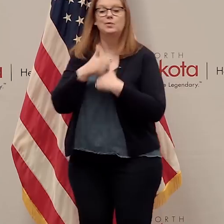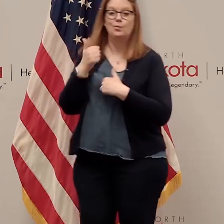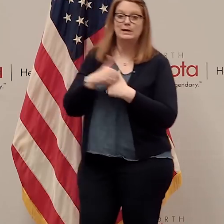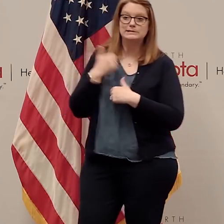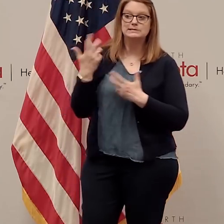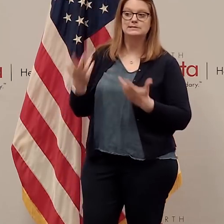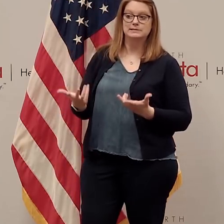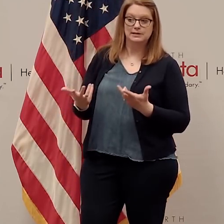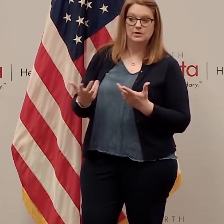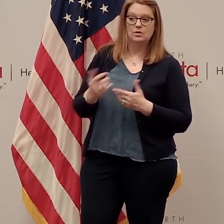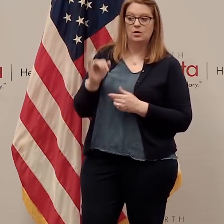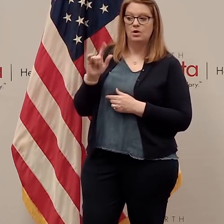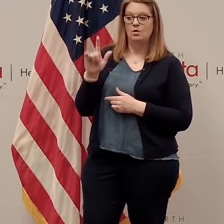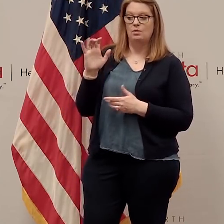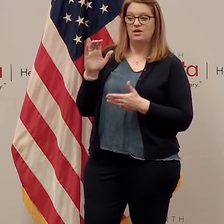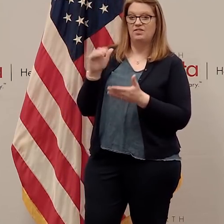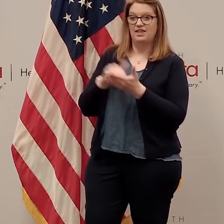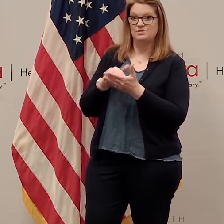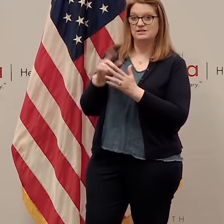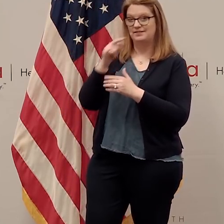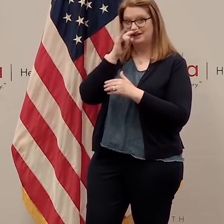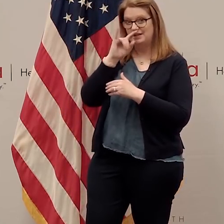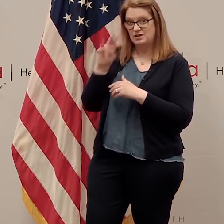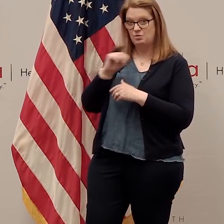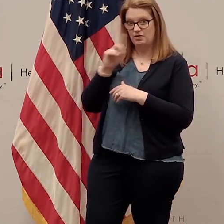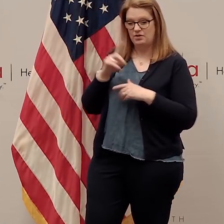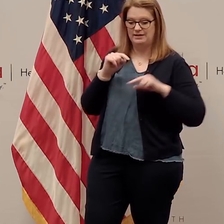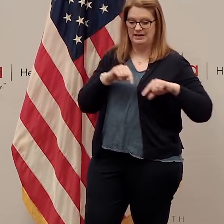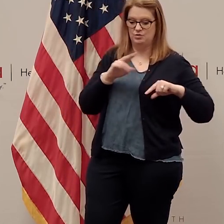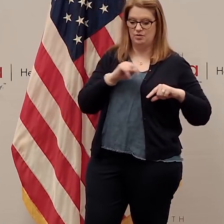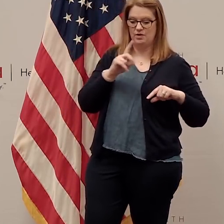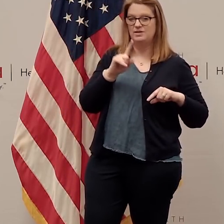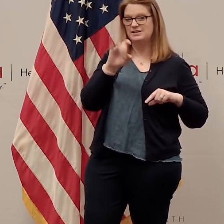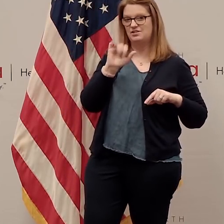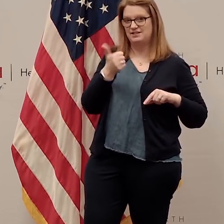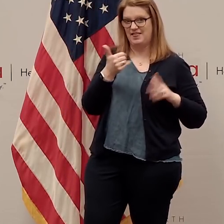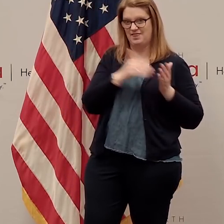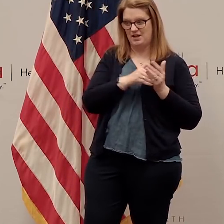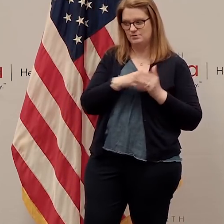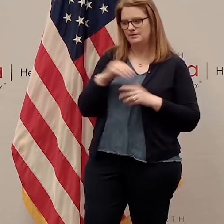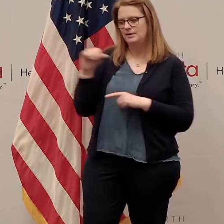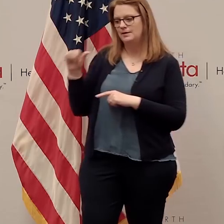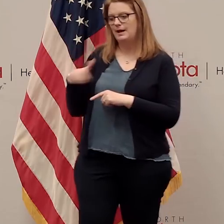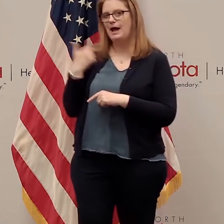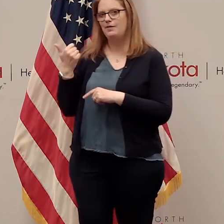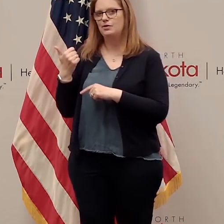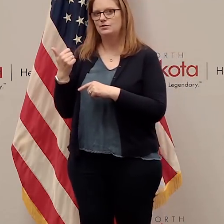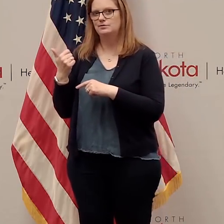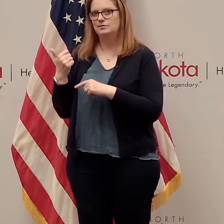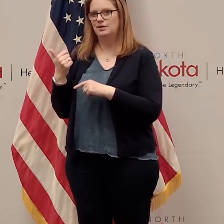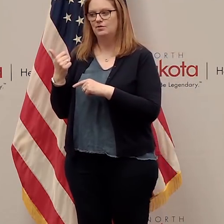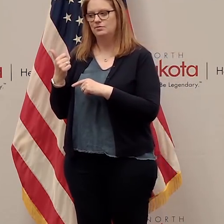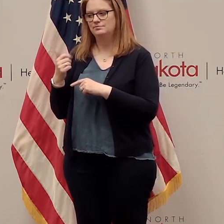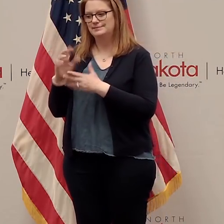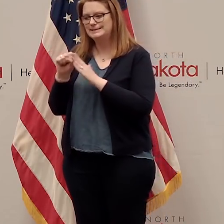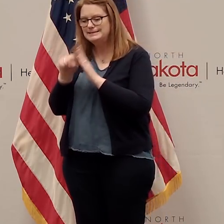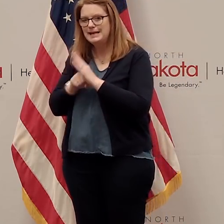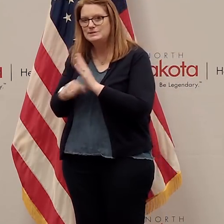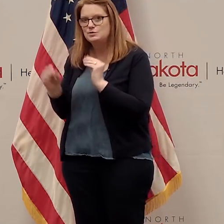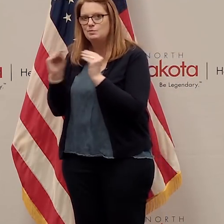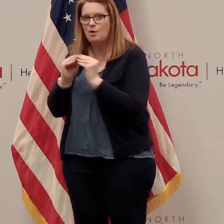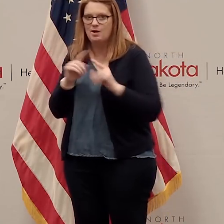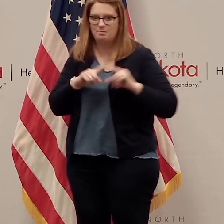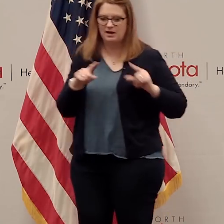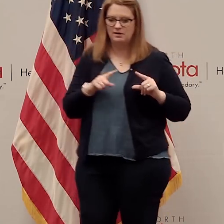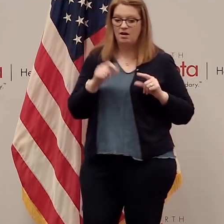of injecting hundreds of thousands of kids. In North Dakota, it's 110,000, or other states, it's one of the highest congregate ways. You